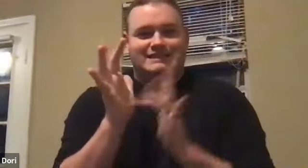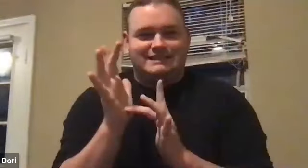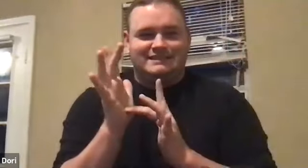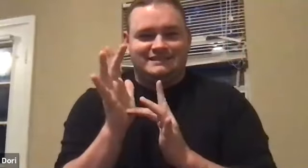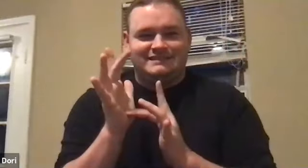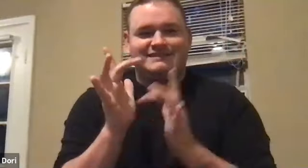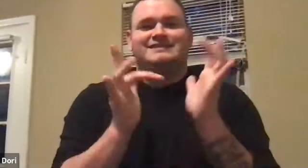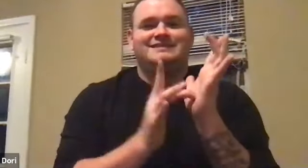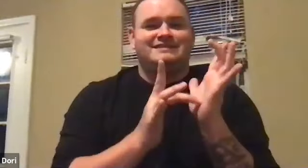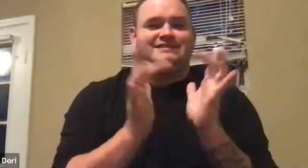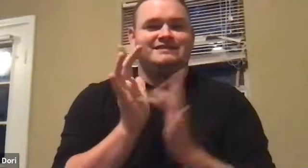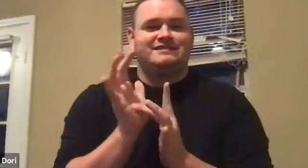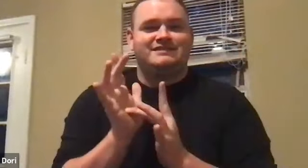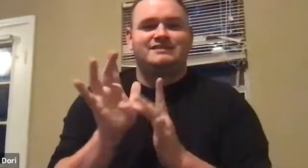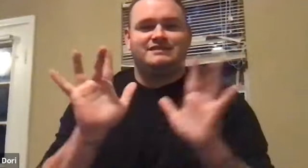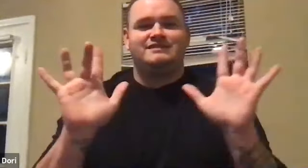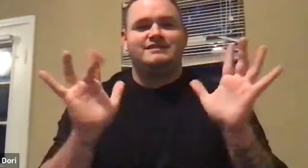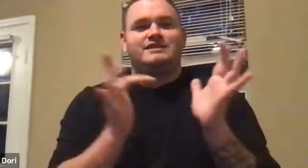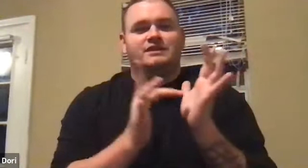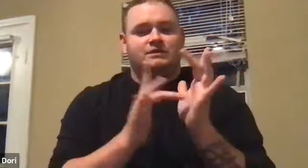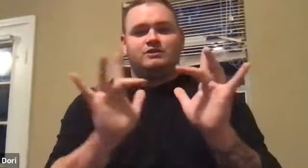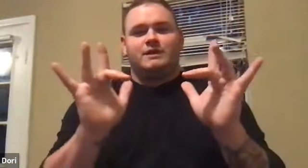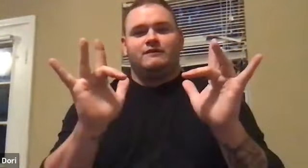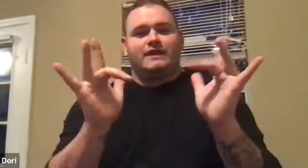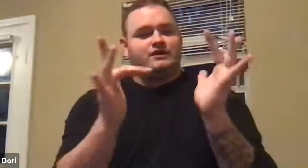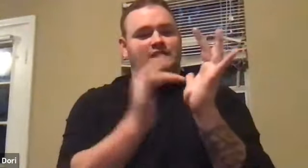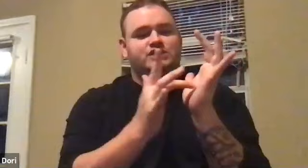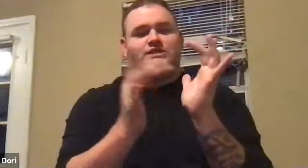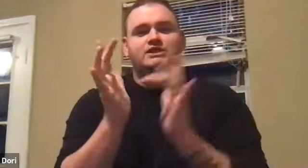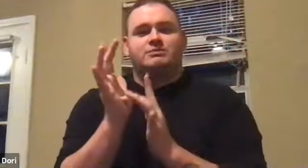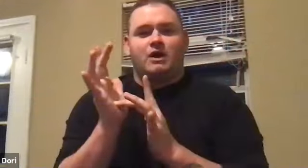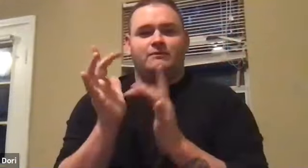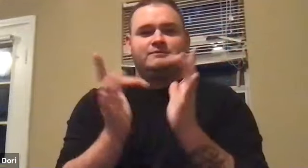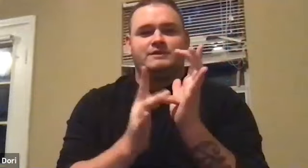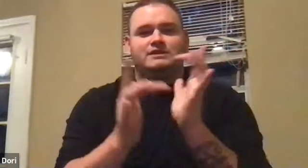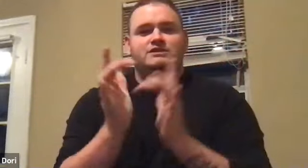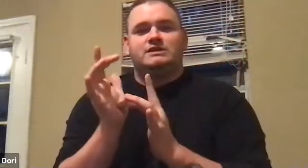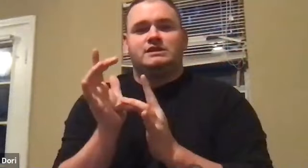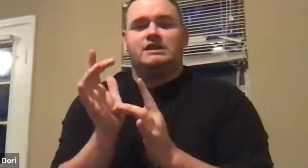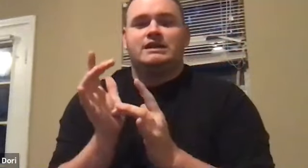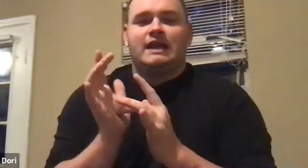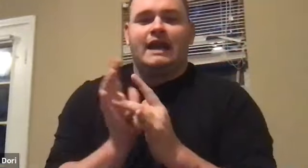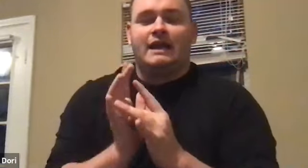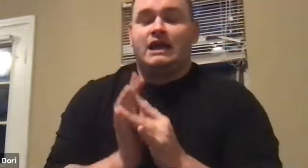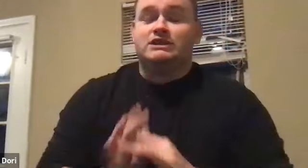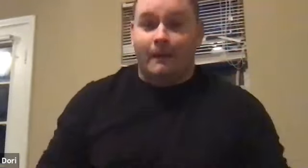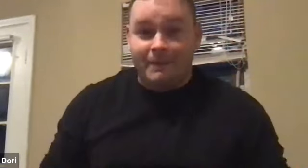Jesus. Oh, yeah. Your middle finger touches each palm. Jesus. And some